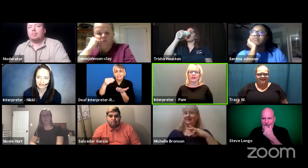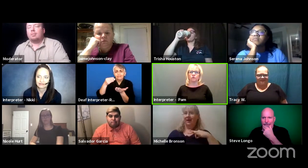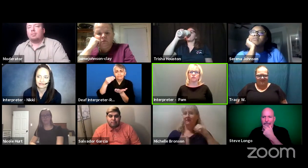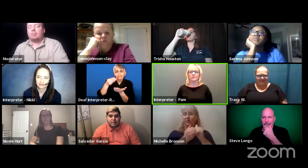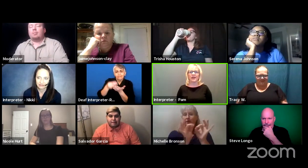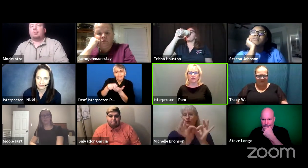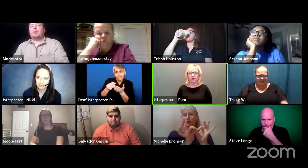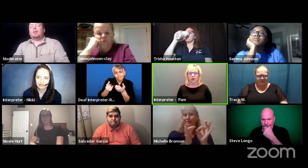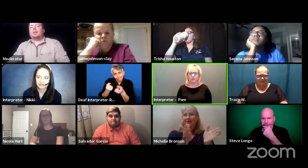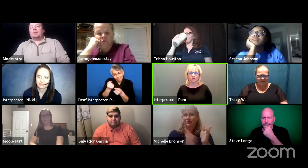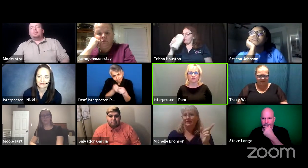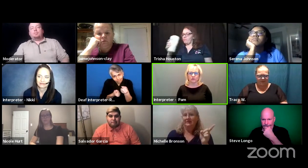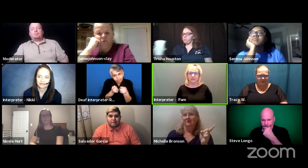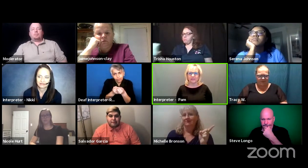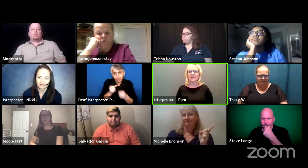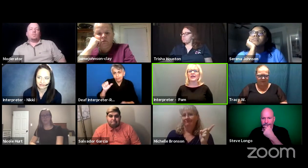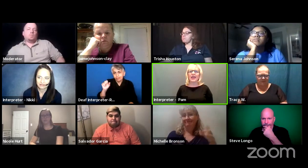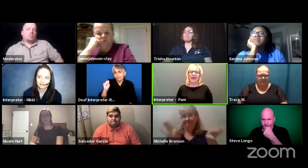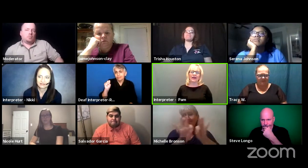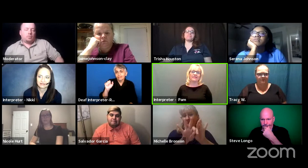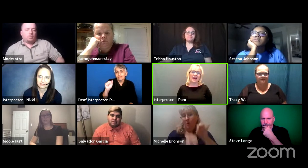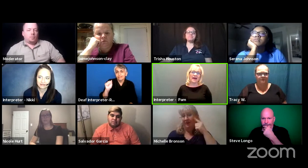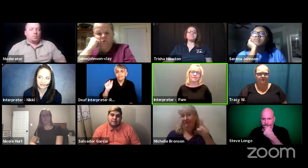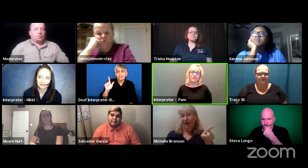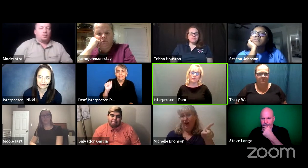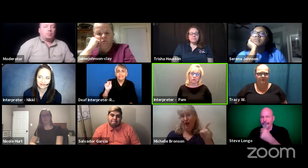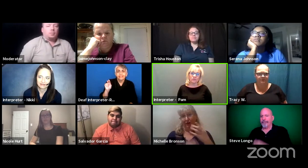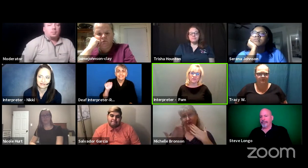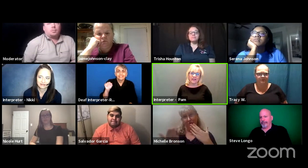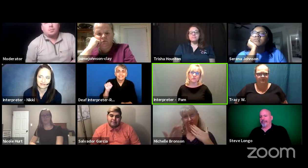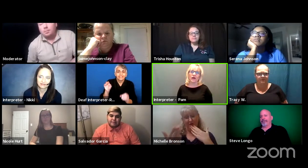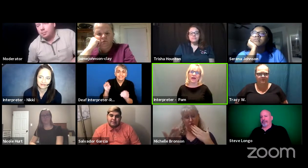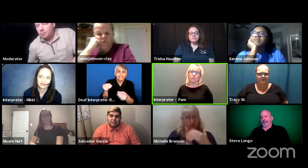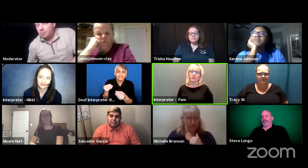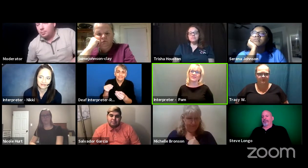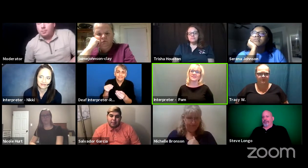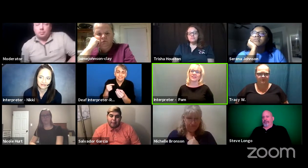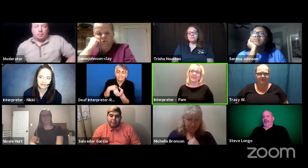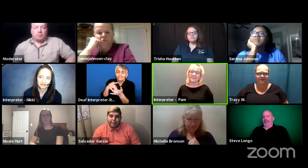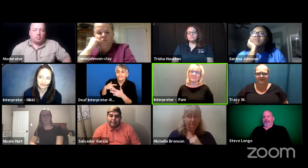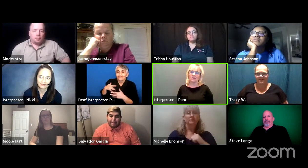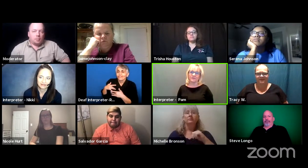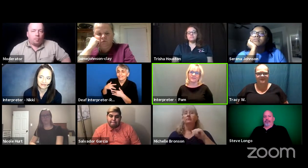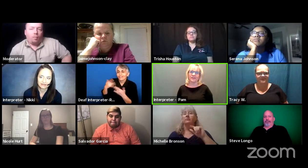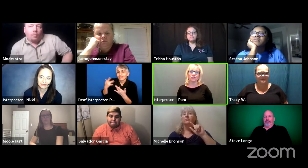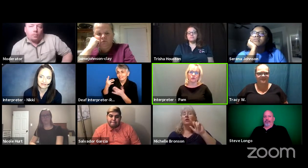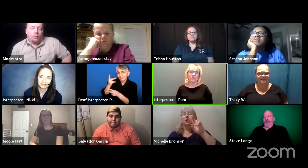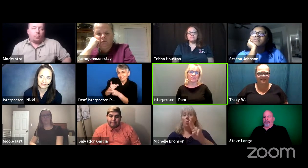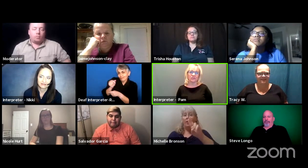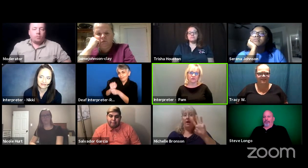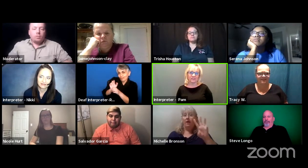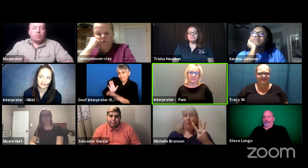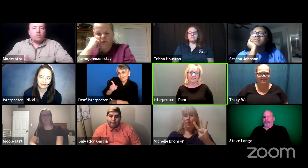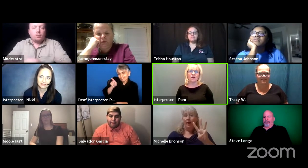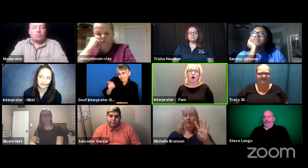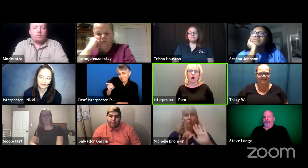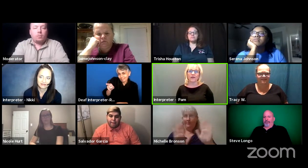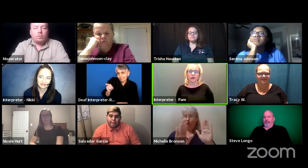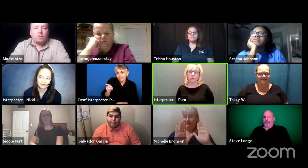able to make your contribution, and that those funds will help with the Salinas office and interpreting services on the